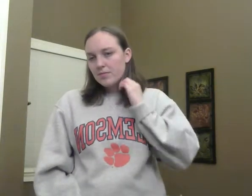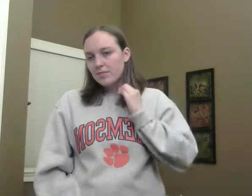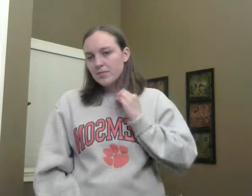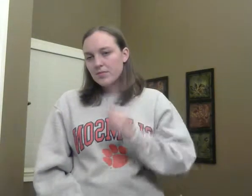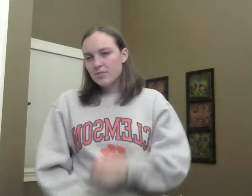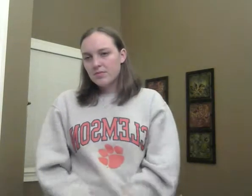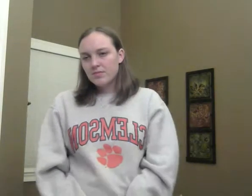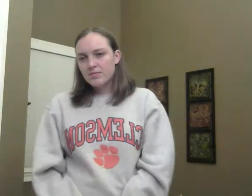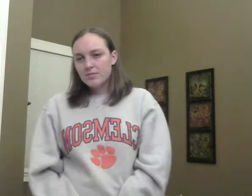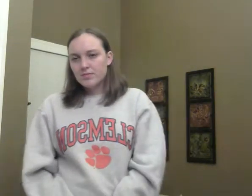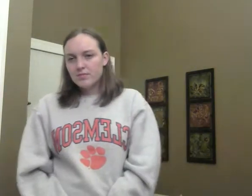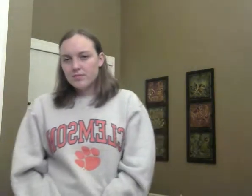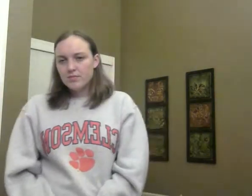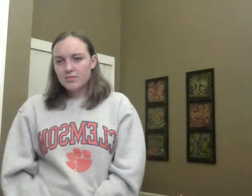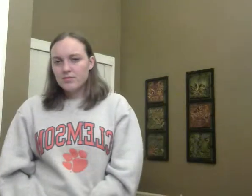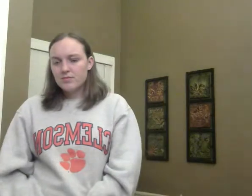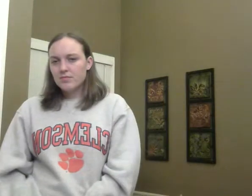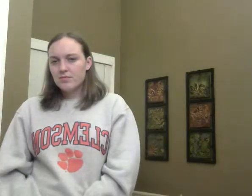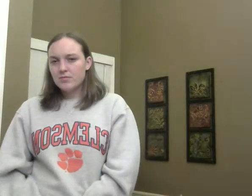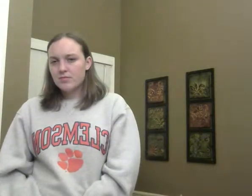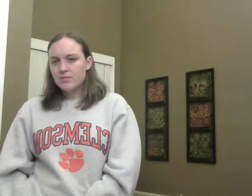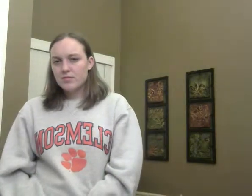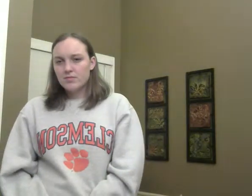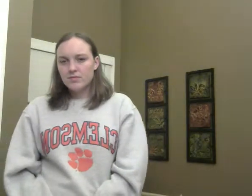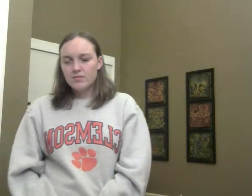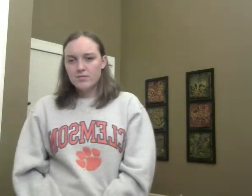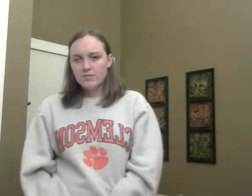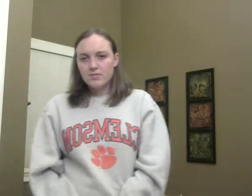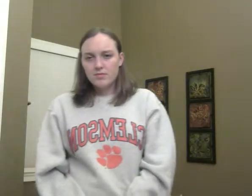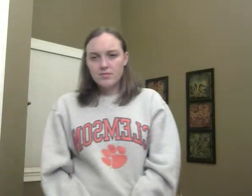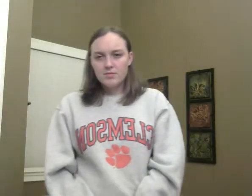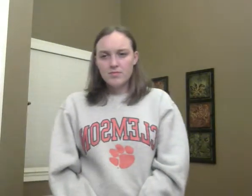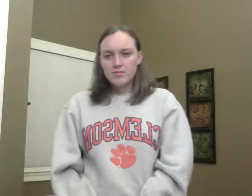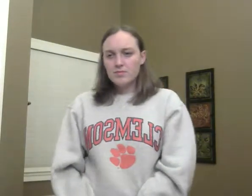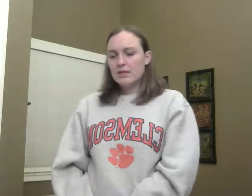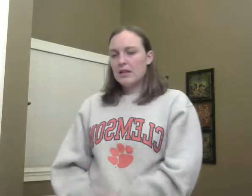says they spend more of their time on water.